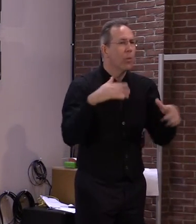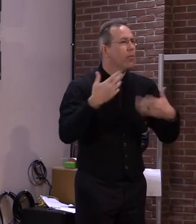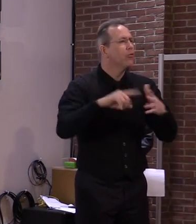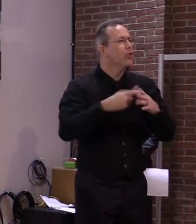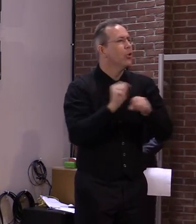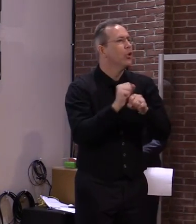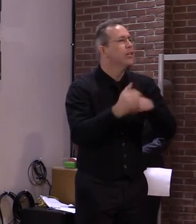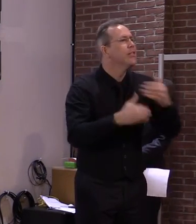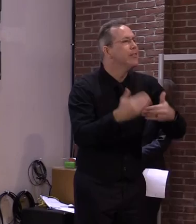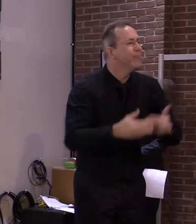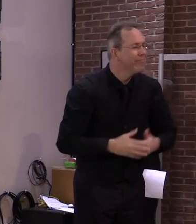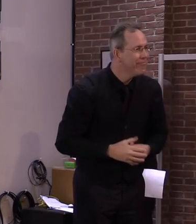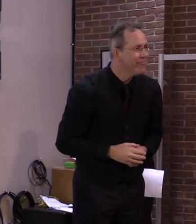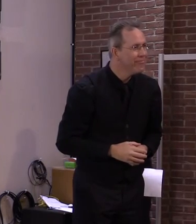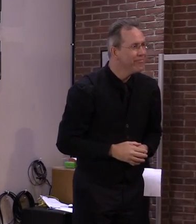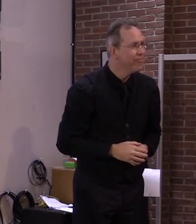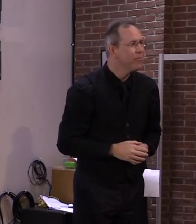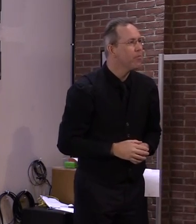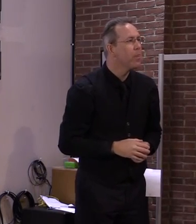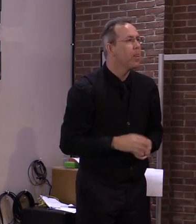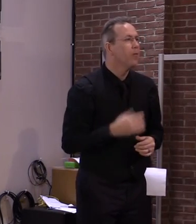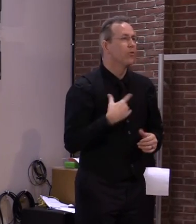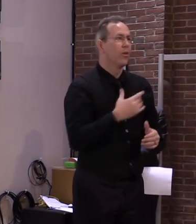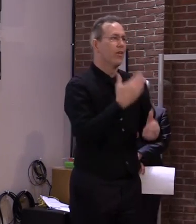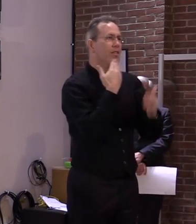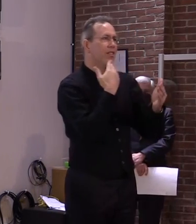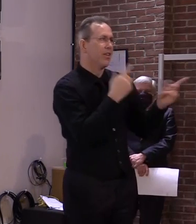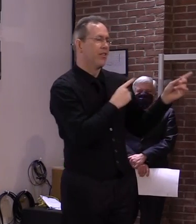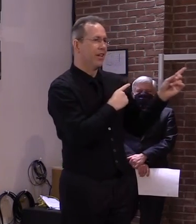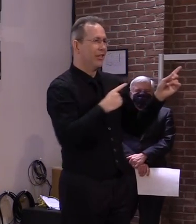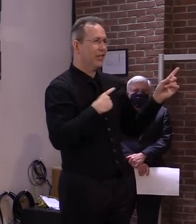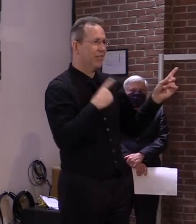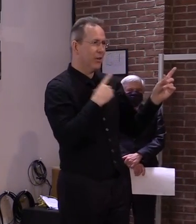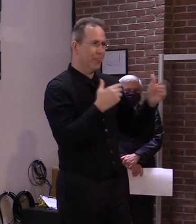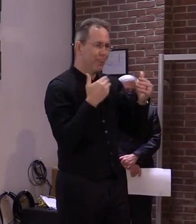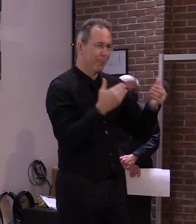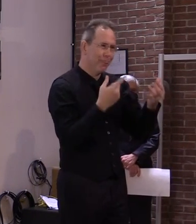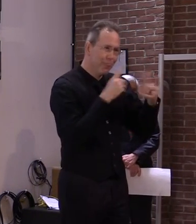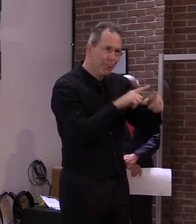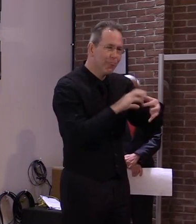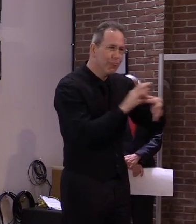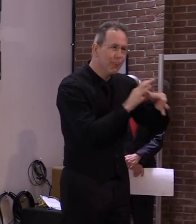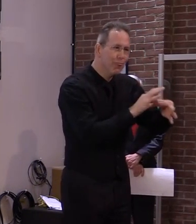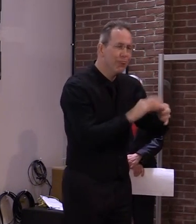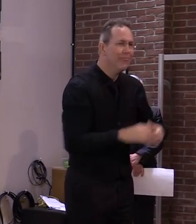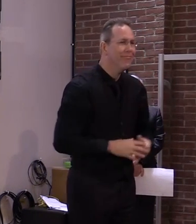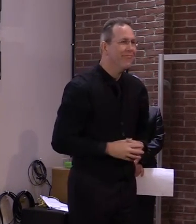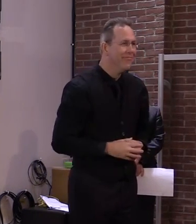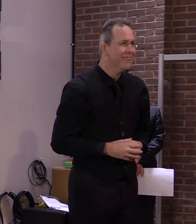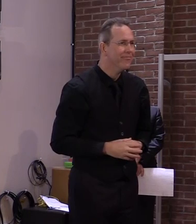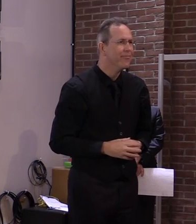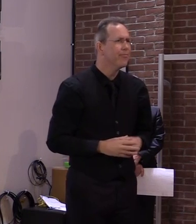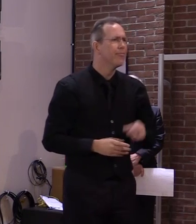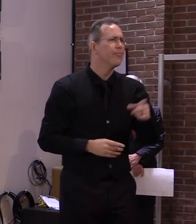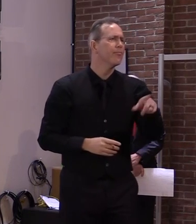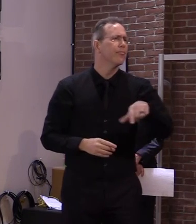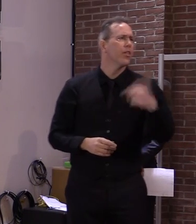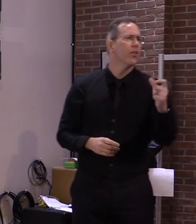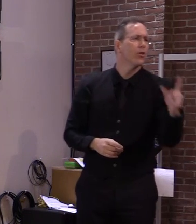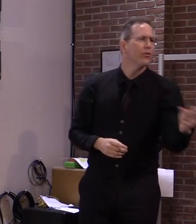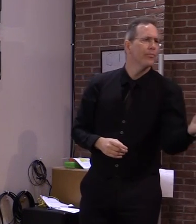So I applaud them for their work thus far. Kind of a two-pronged question for you and probably for Secretary Smith as